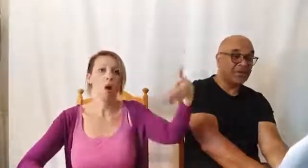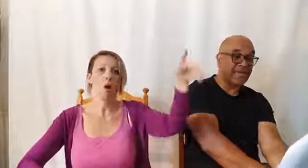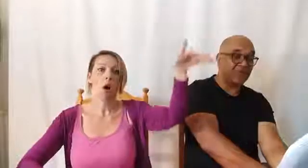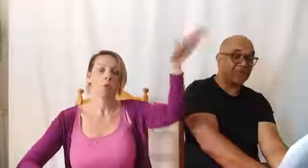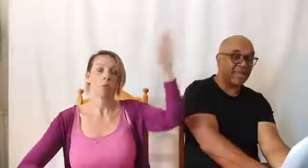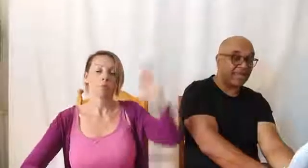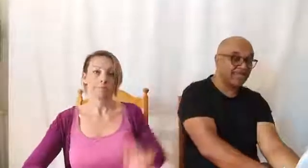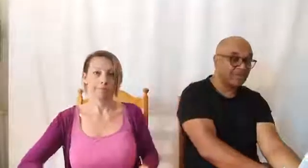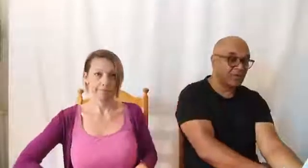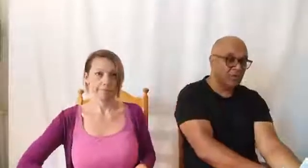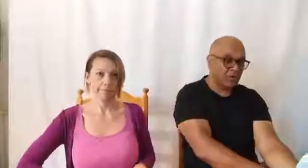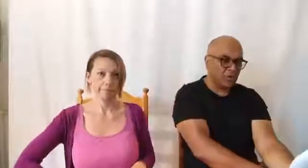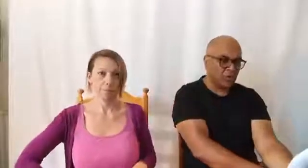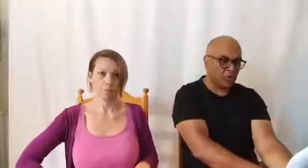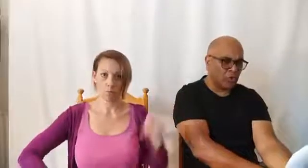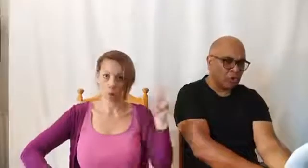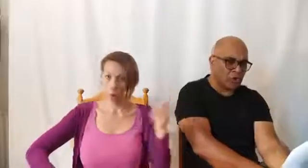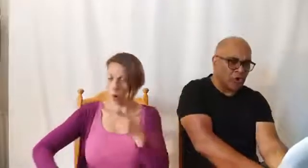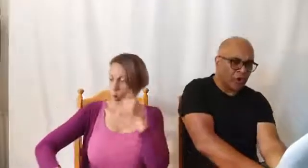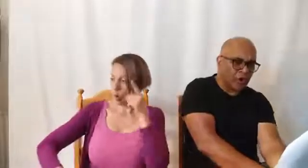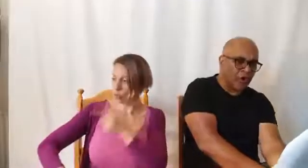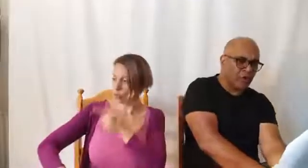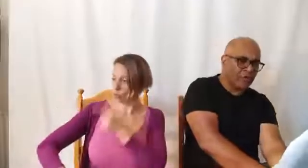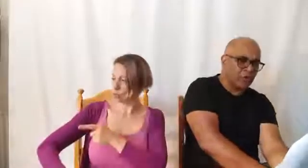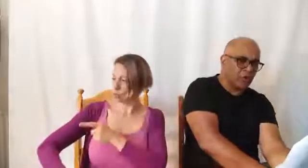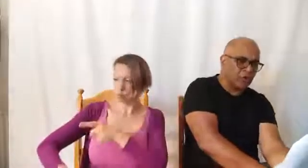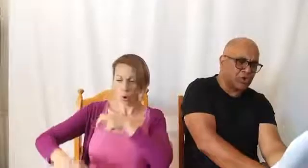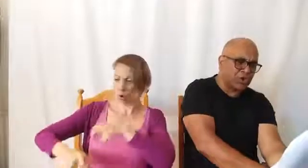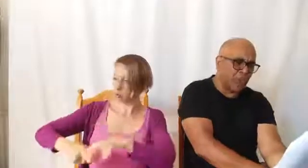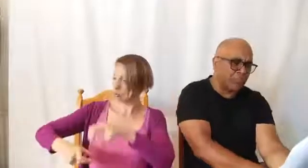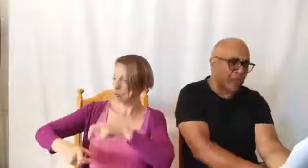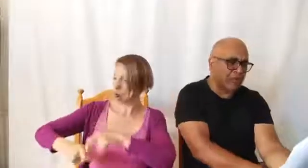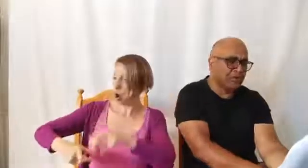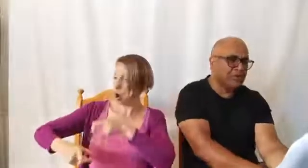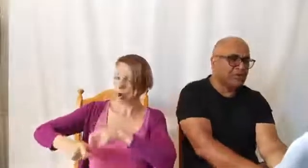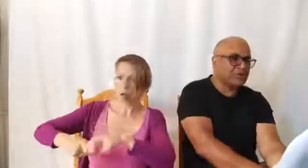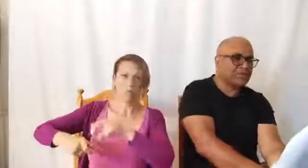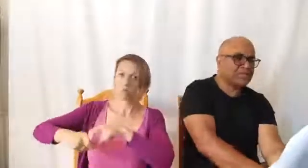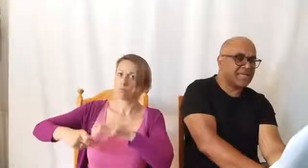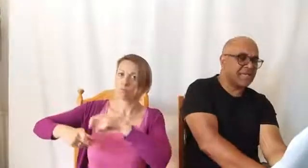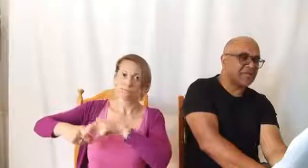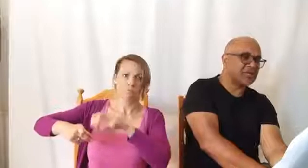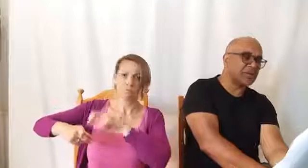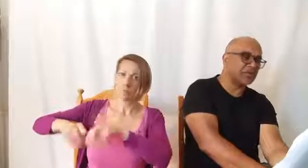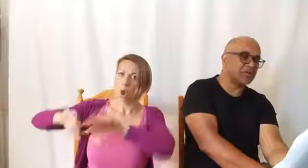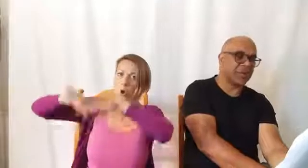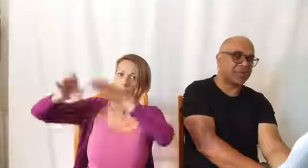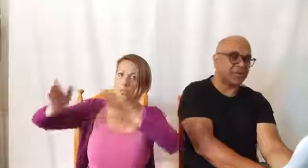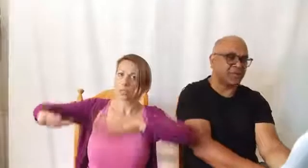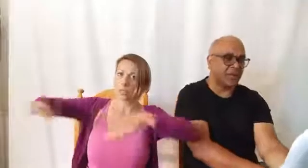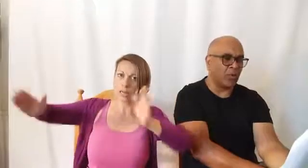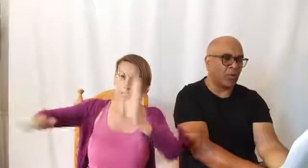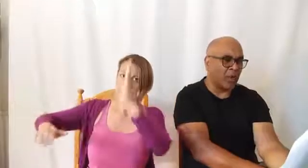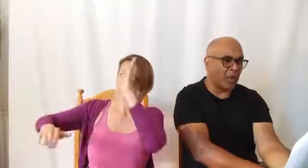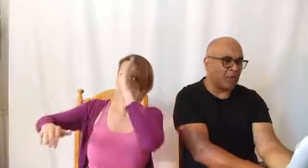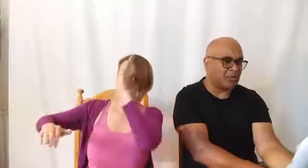and clear. Do not journey on, Ben. The sea is a dangerous place to be all alone and so